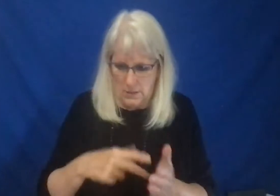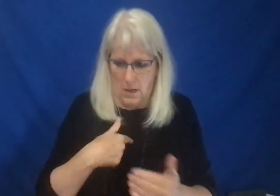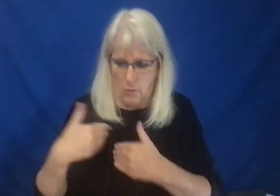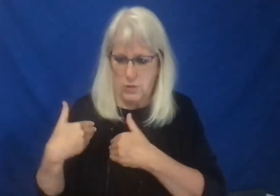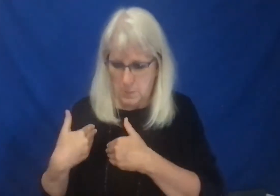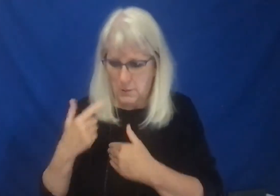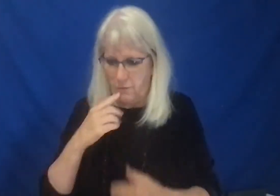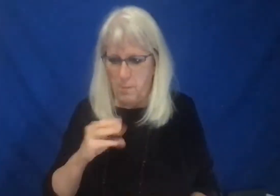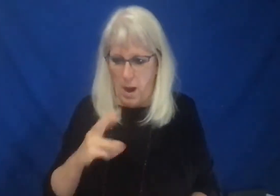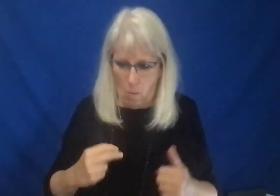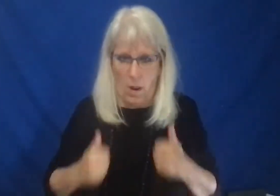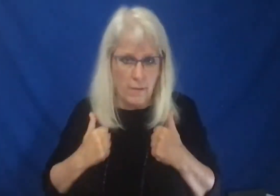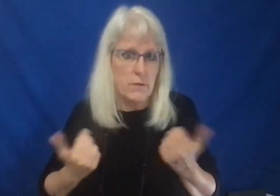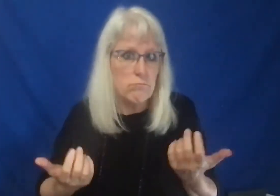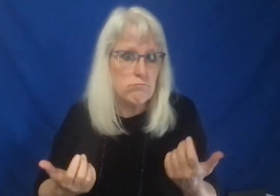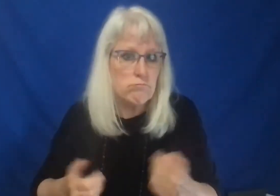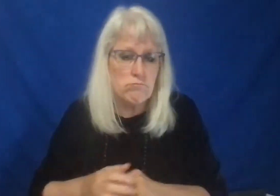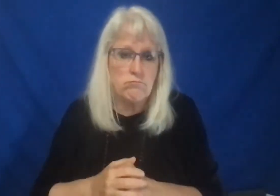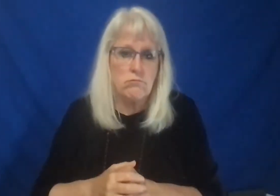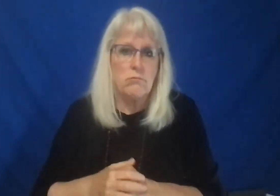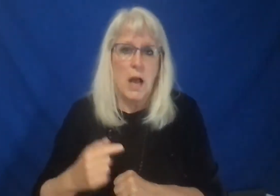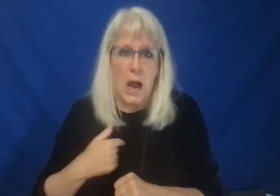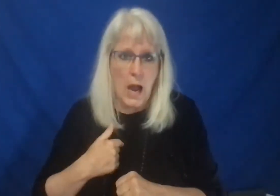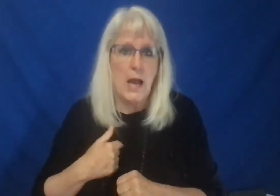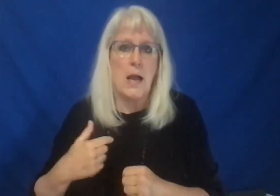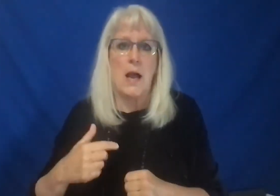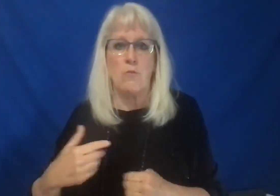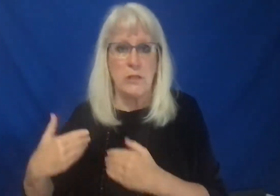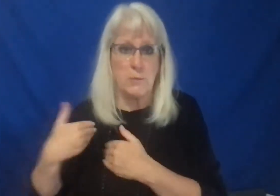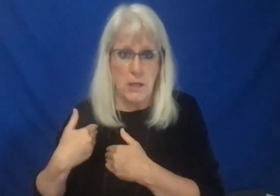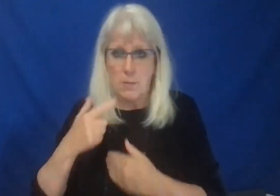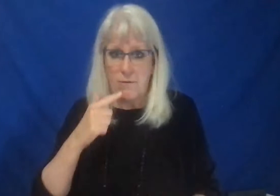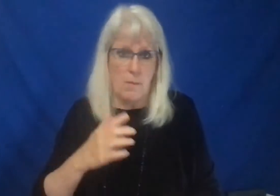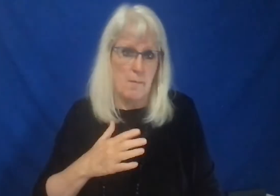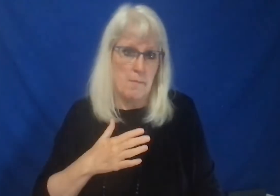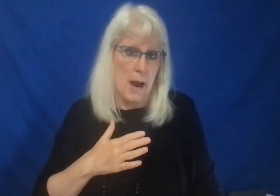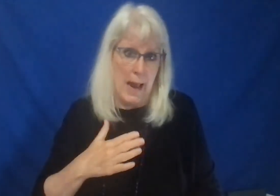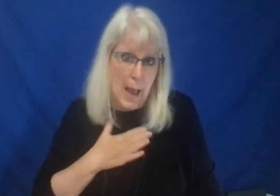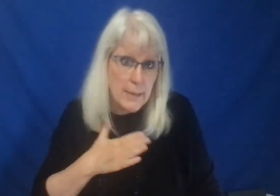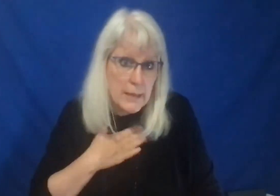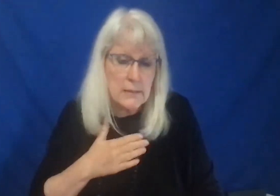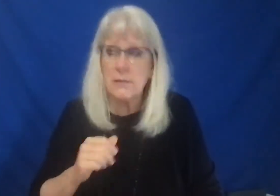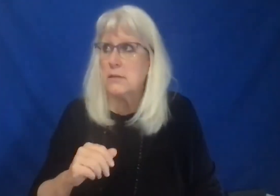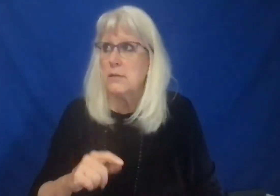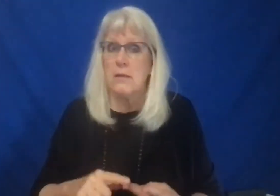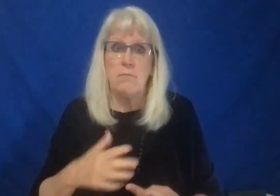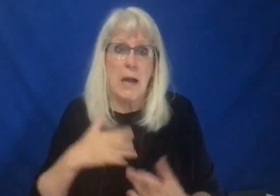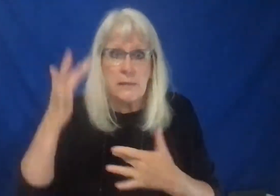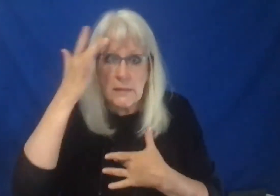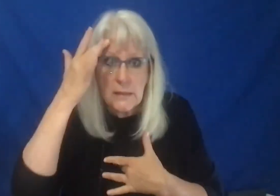own life. I am responsible for my own happiness. I'm responsible for my own disease. It's not my